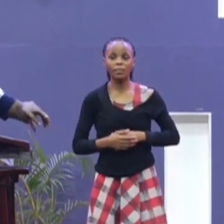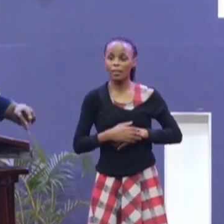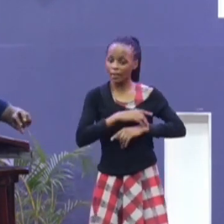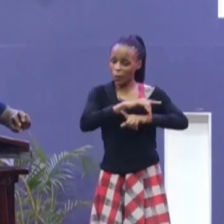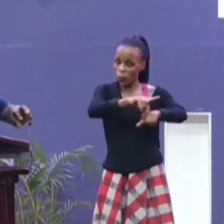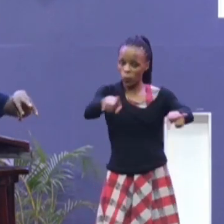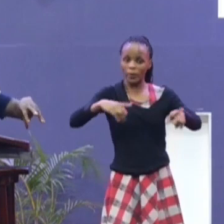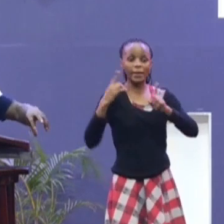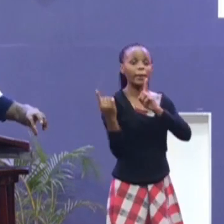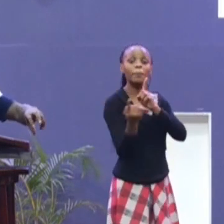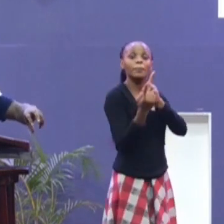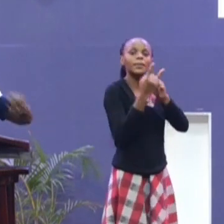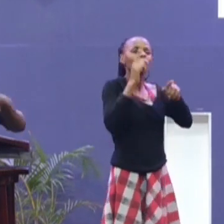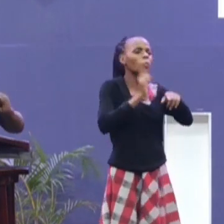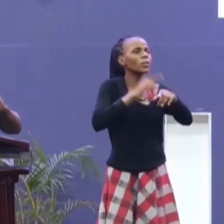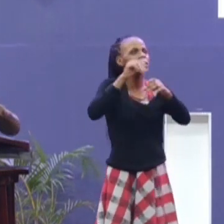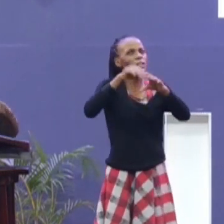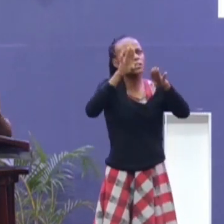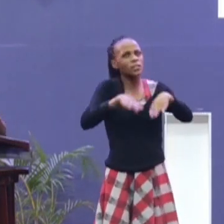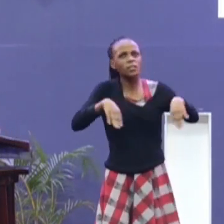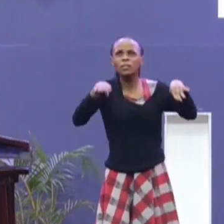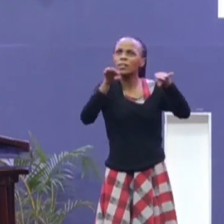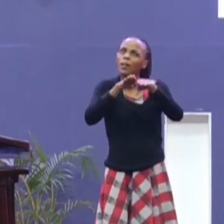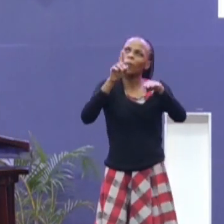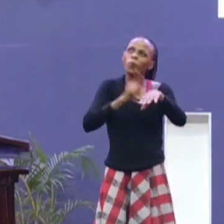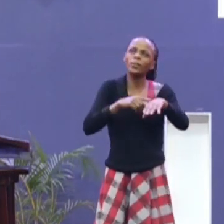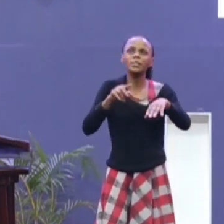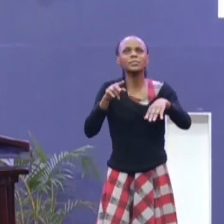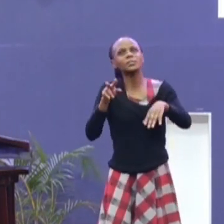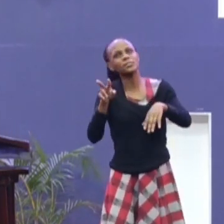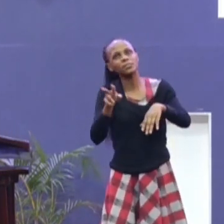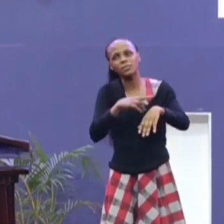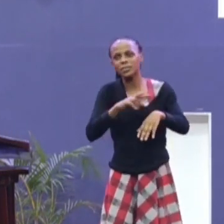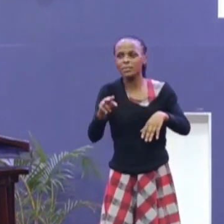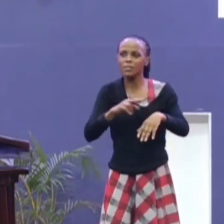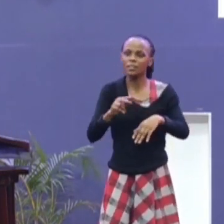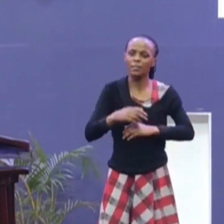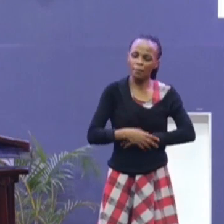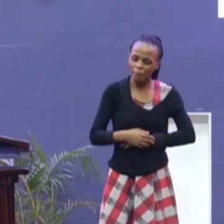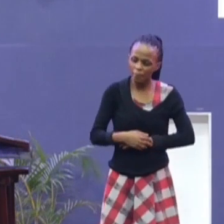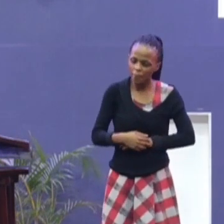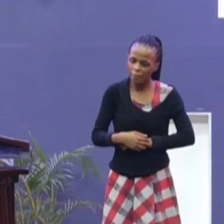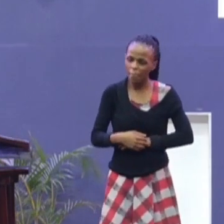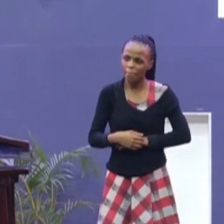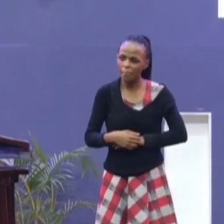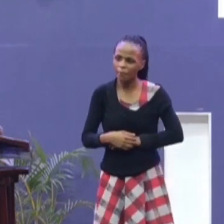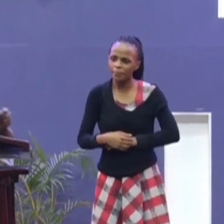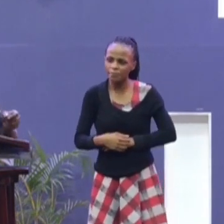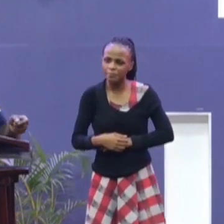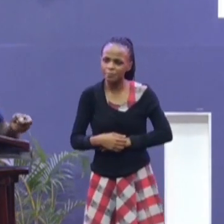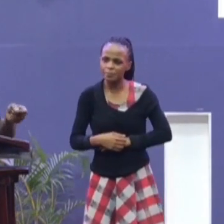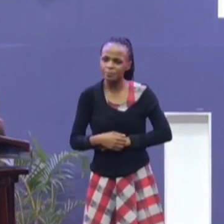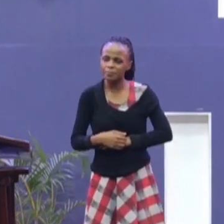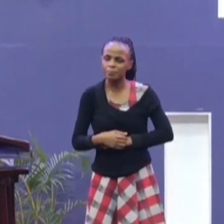Tusangibwa tukonforminga, tusangibwa si kwefananyiriza. Mpulire ekigambo kwefananyiriza is not the right